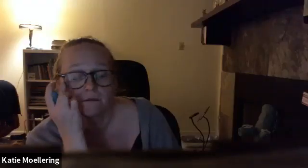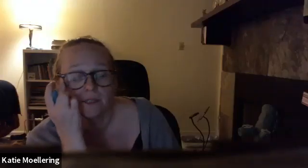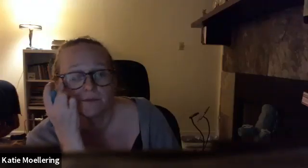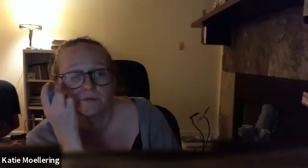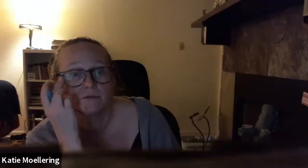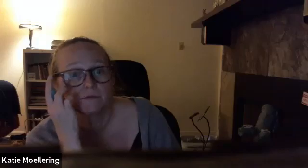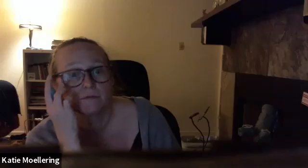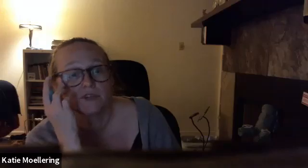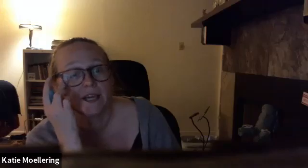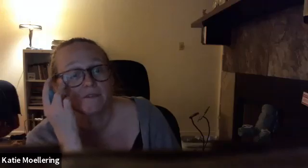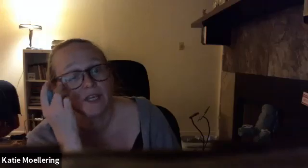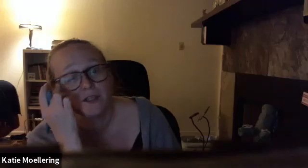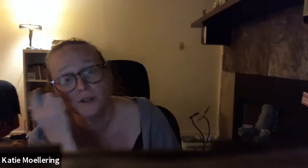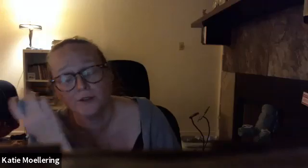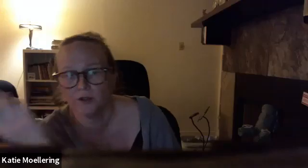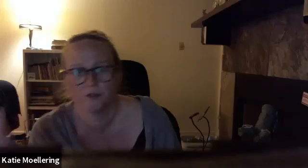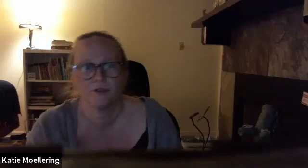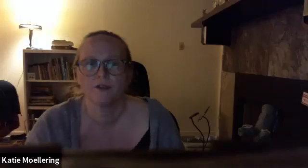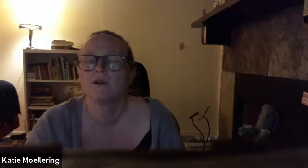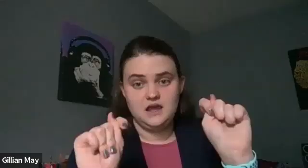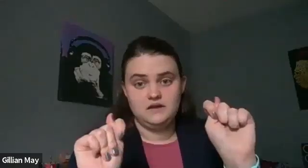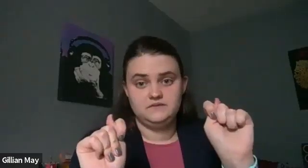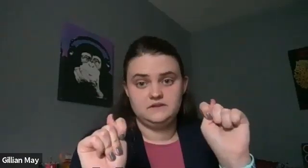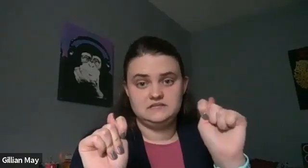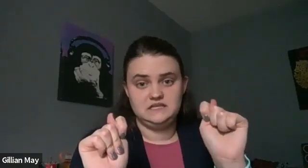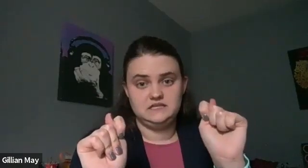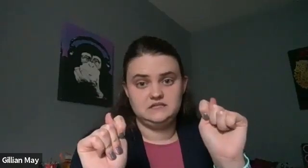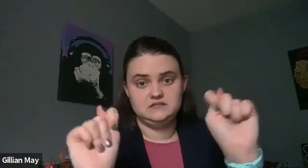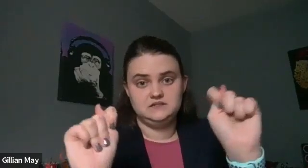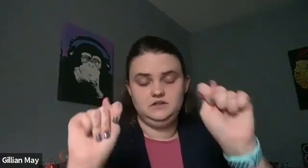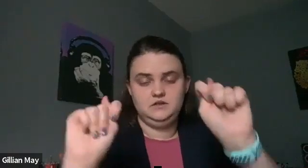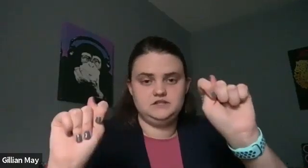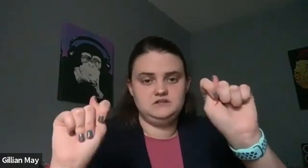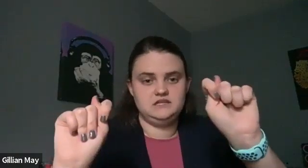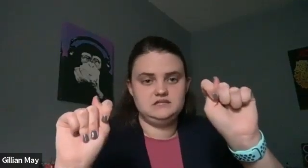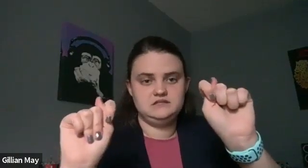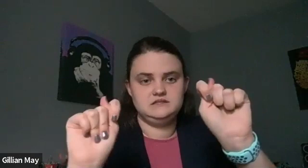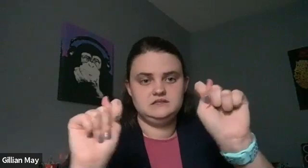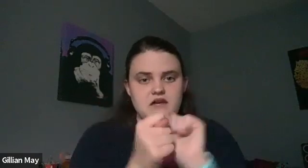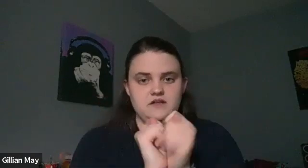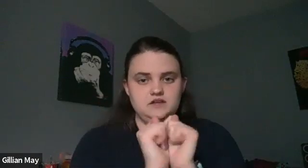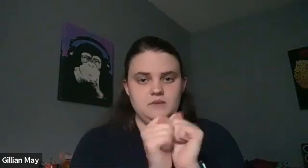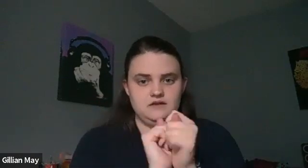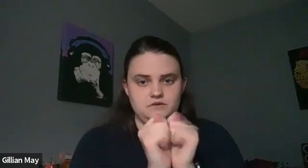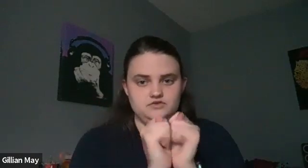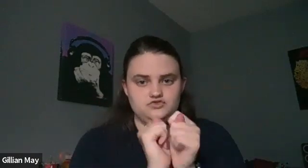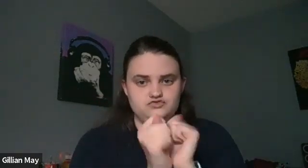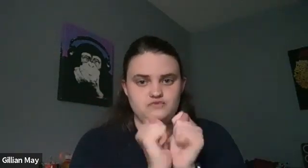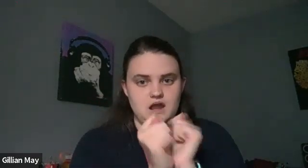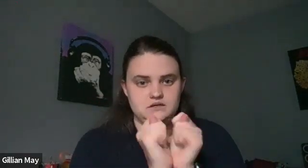Like track So and field track or is going to have T's. You make 2 T's and then you go back and forth. Track.